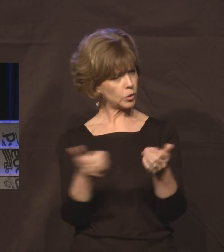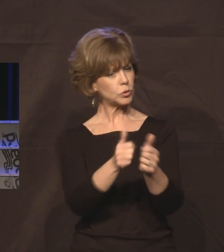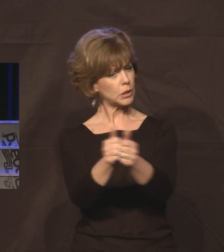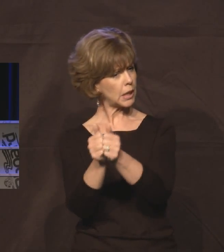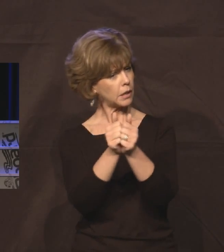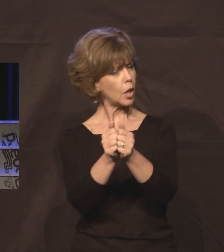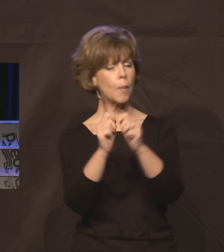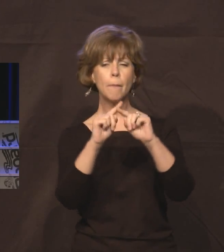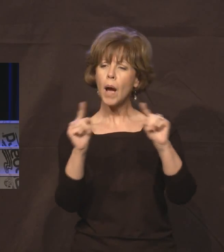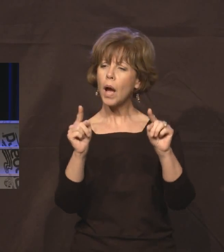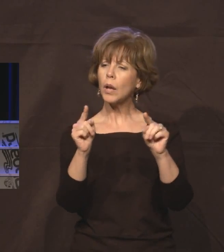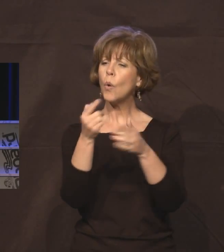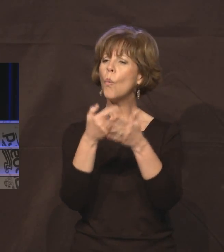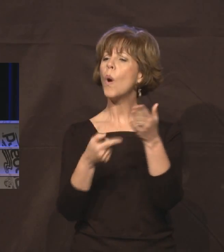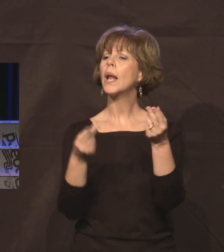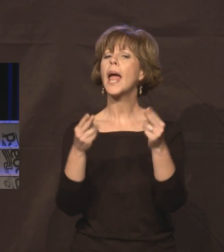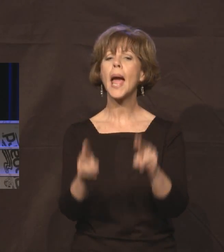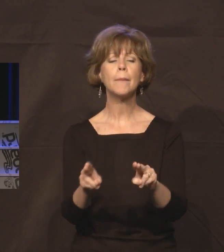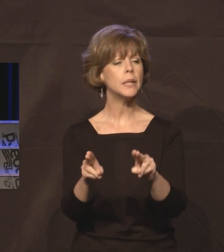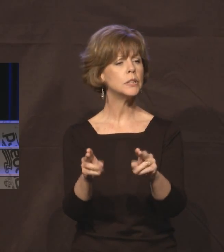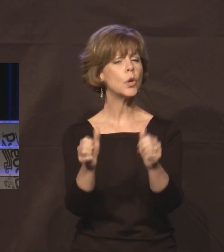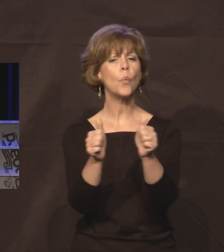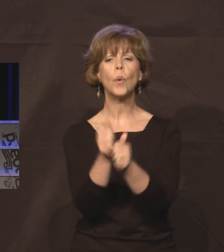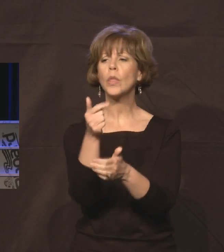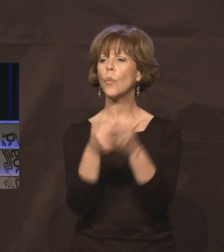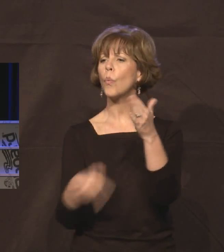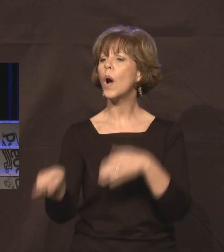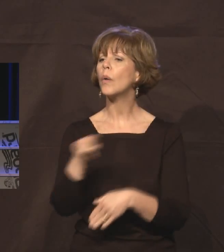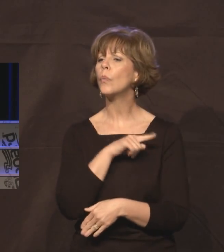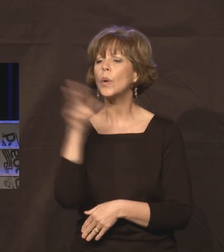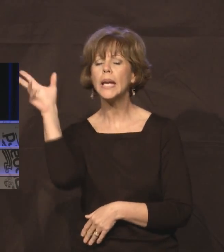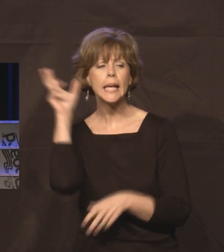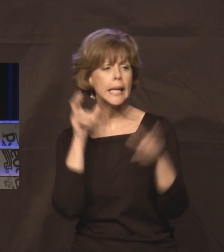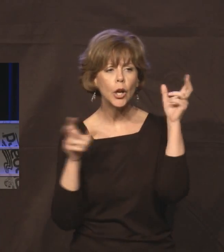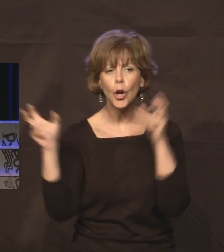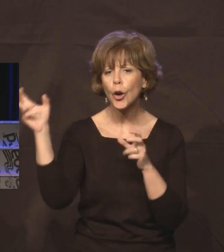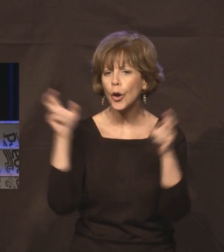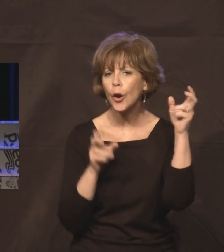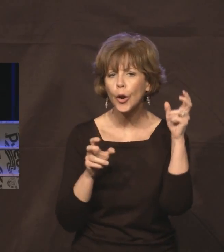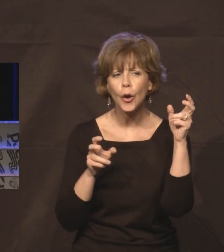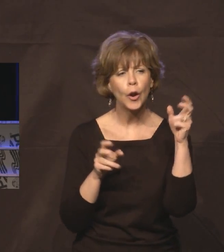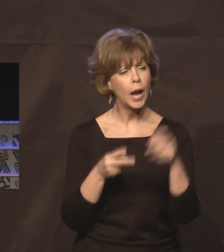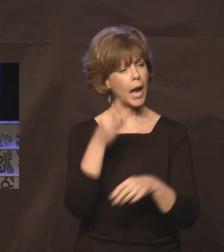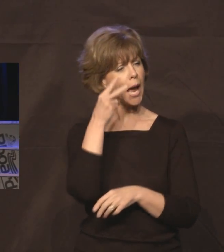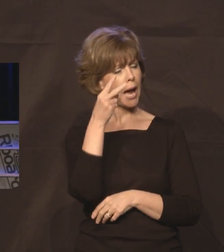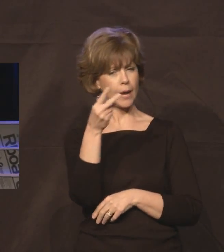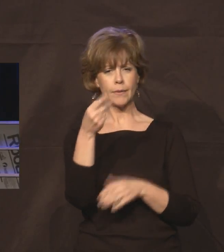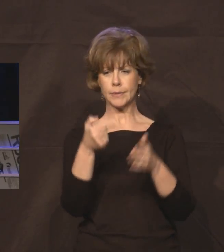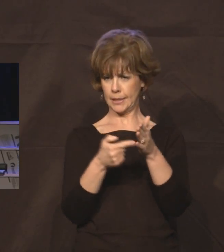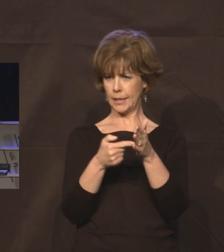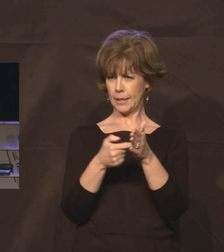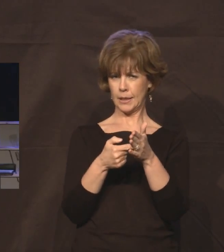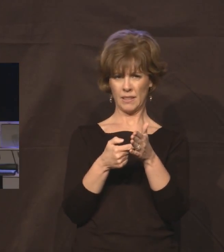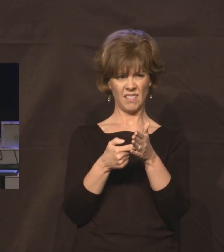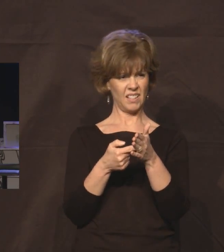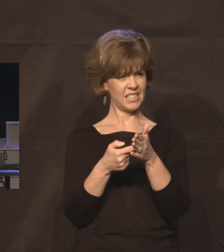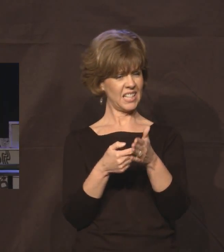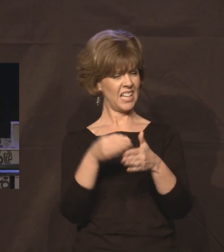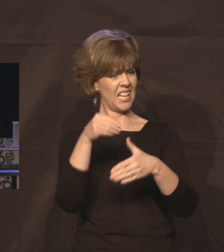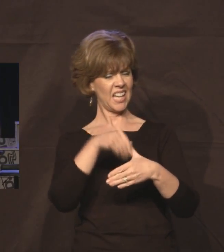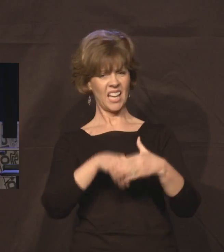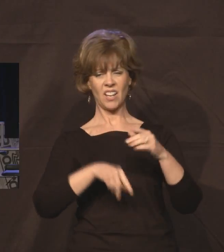do with it, what we do with what we hear. In fact, I think I've seen this in a number of families. Maybe you would say this if you've raised kids or you've helping